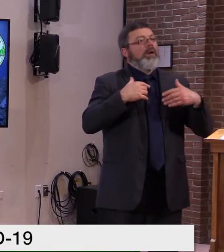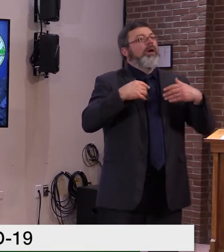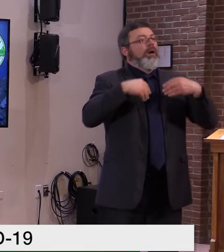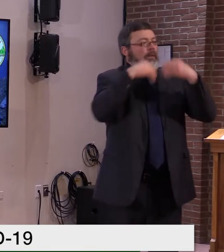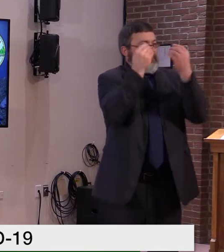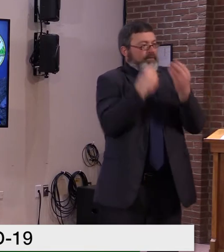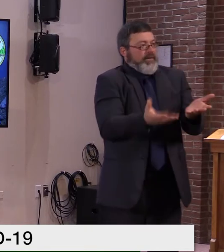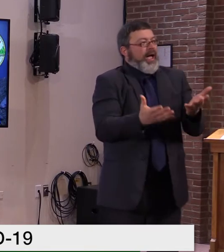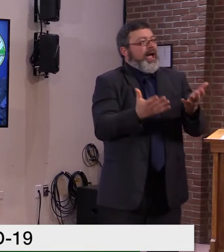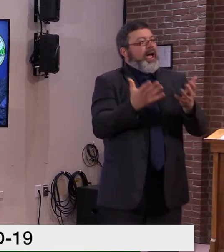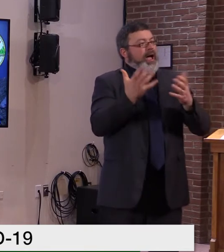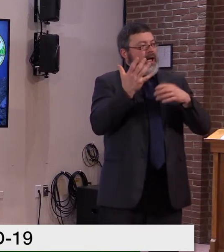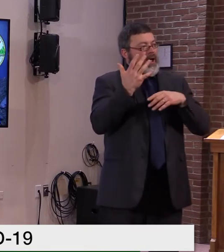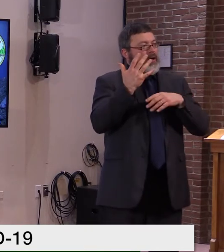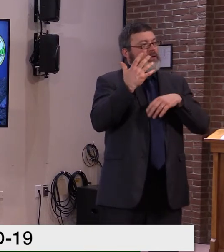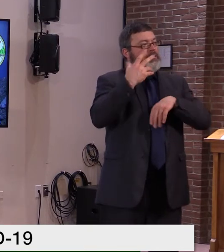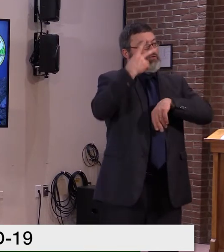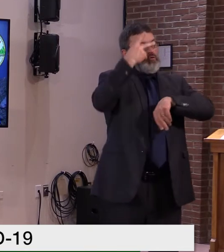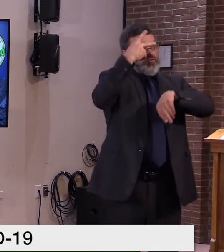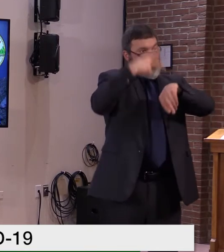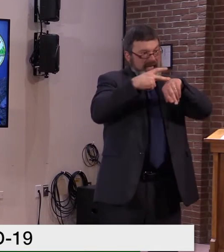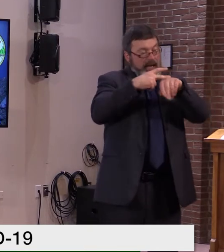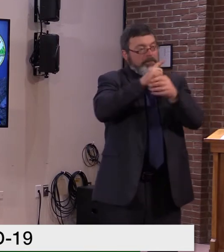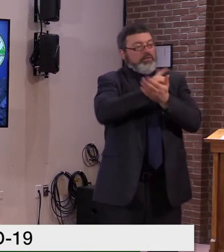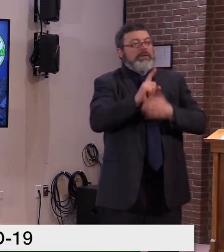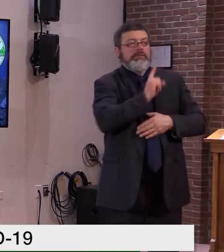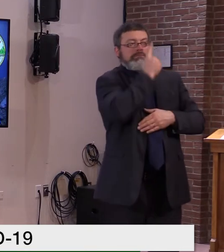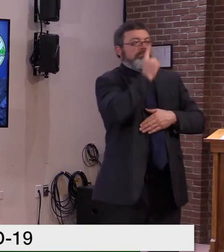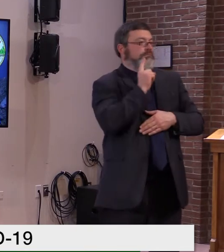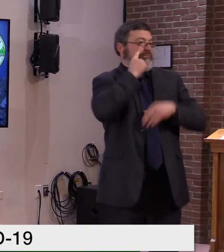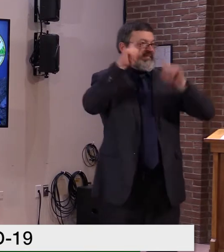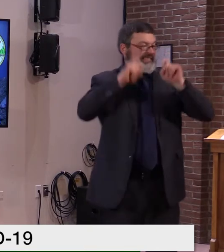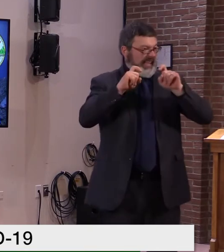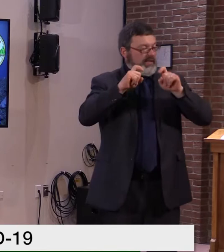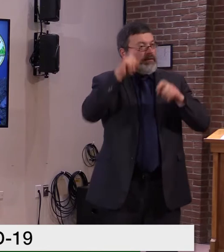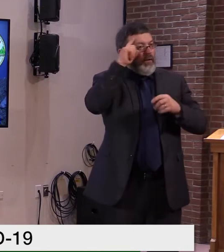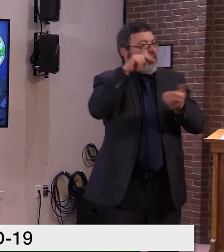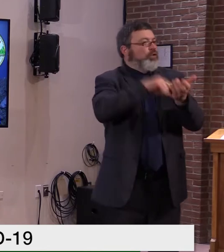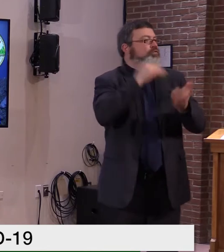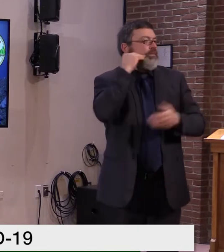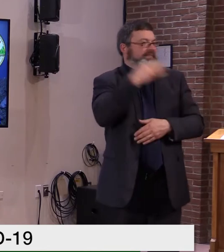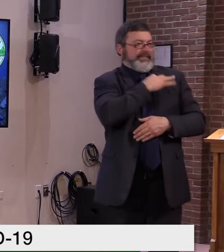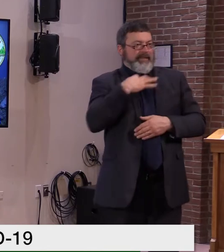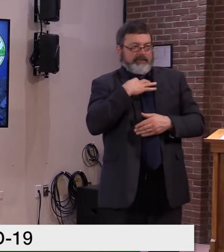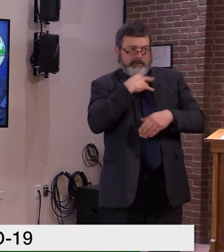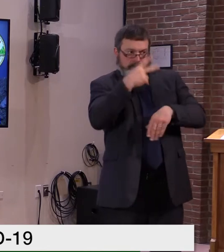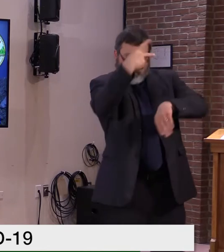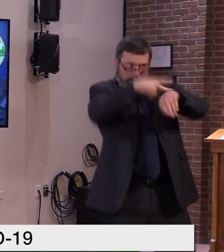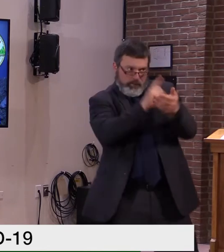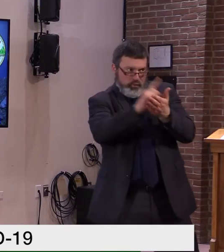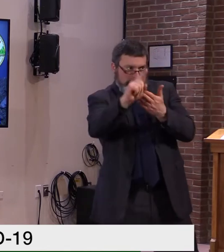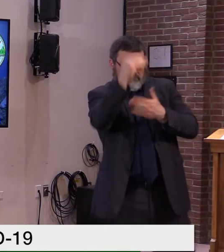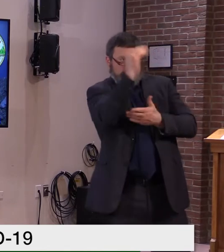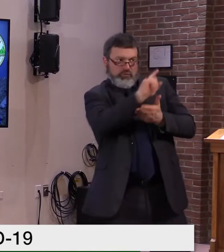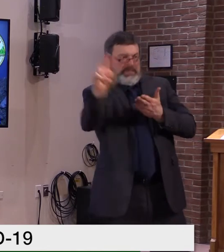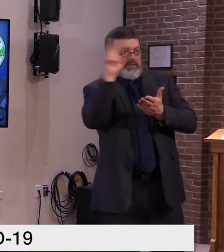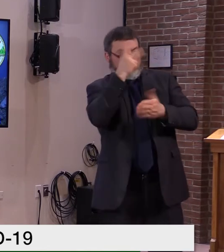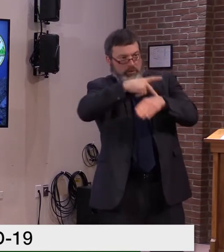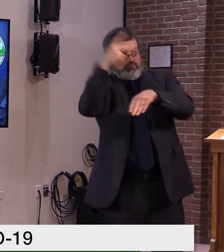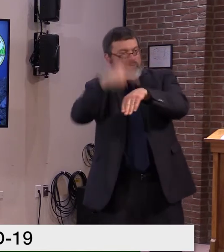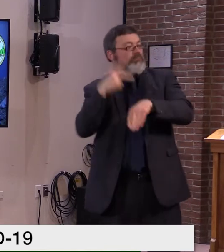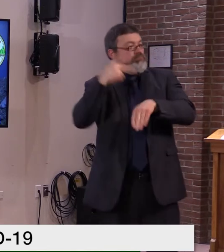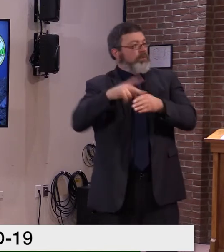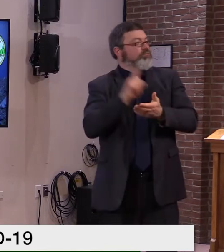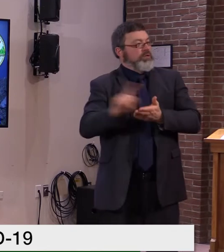Since long-term care facilities have been increasing in activity lately, we will begin reporting VDH